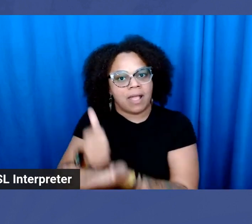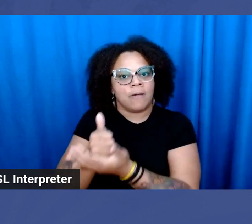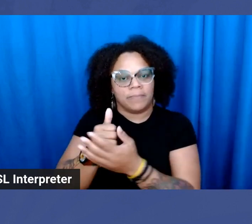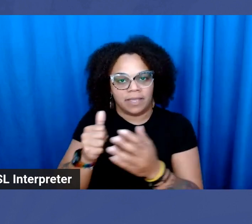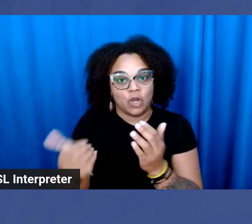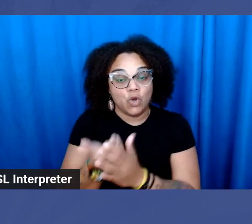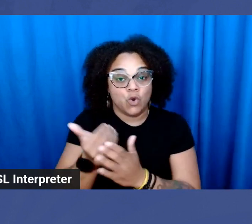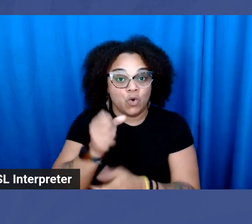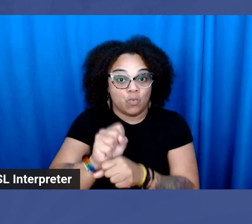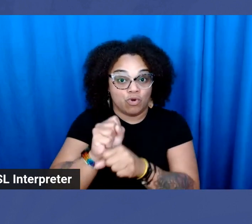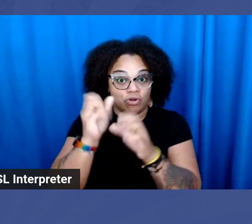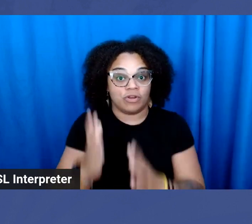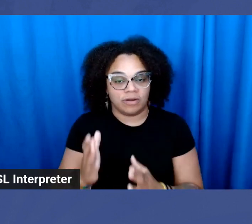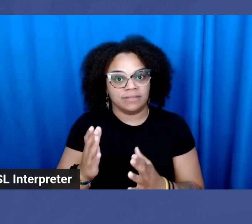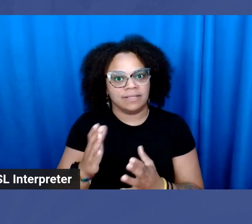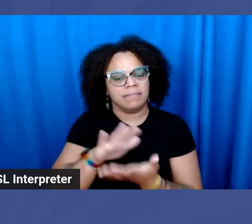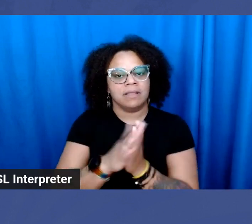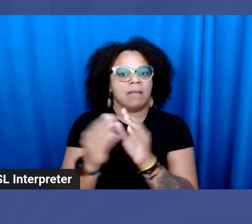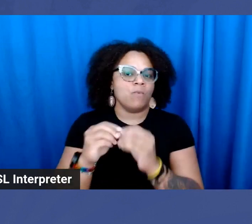intense emotional demands of the job.